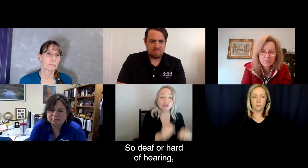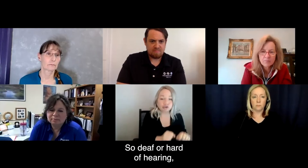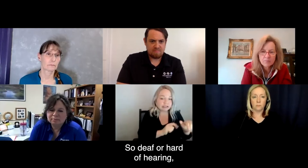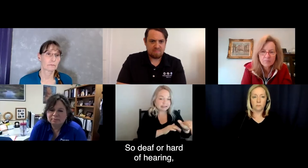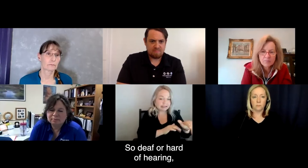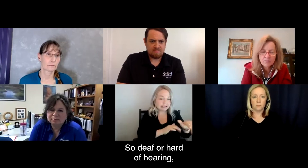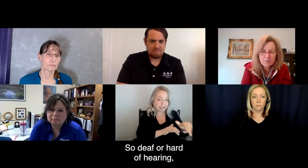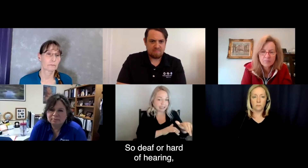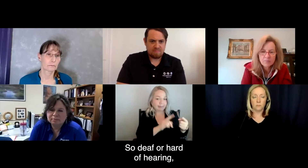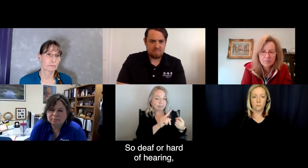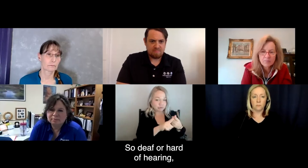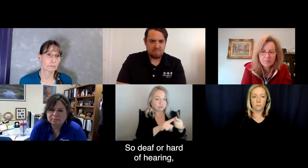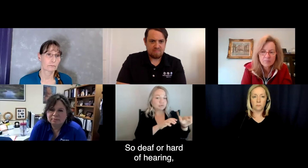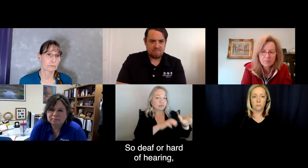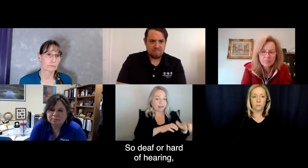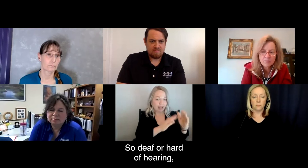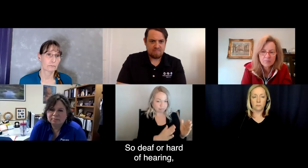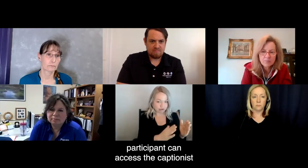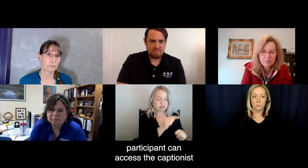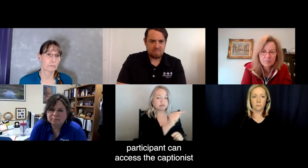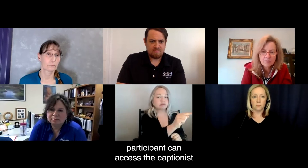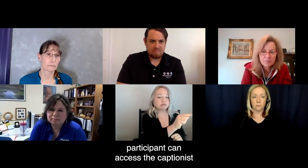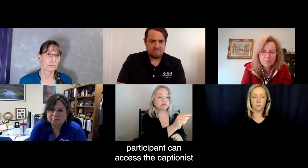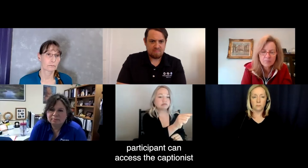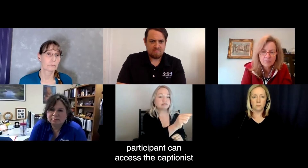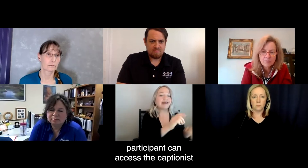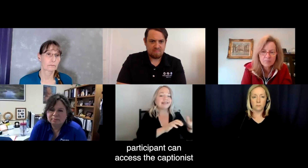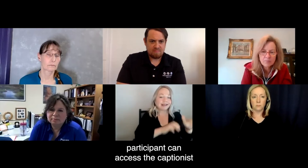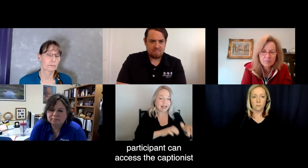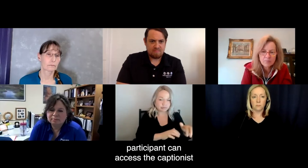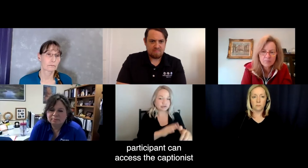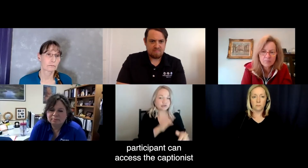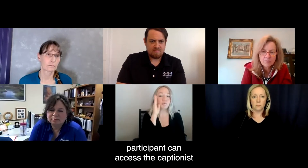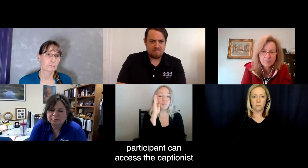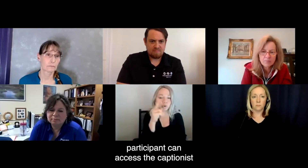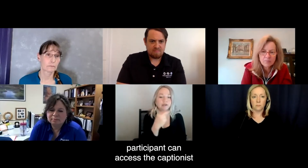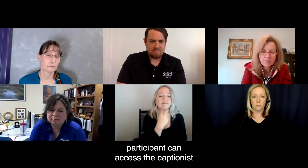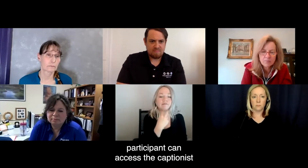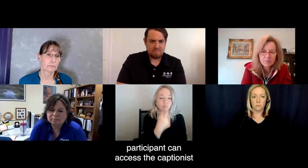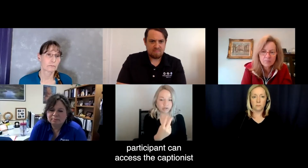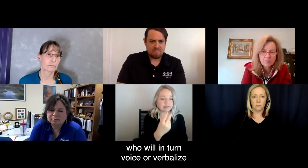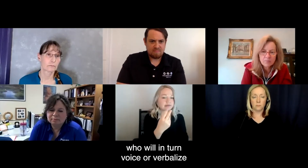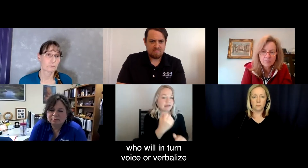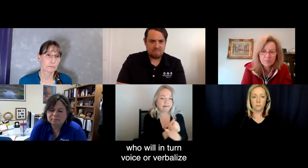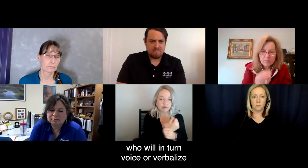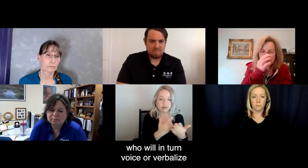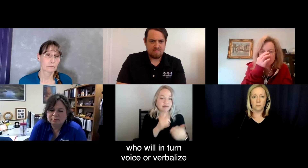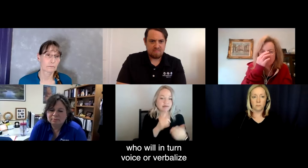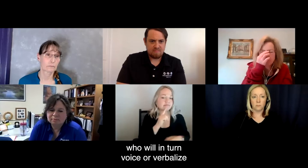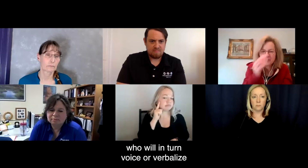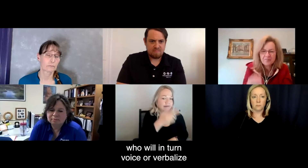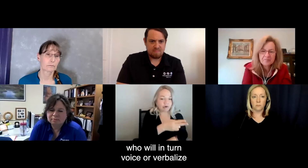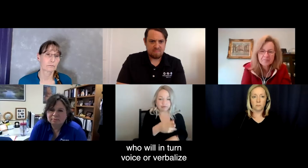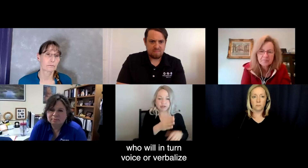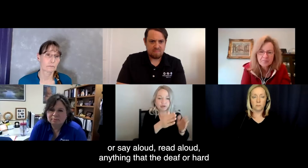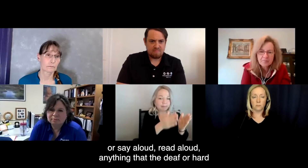So a deaf or hard of hearing participant can access the captionist, who will in turn voice